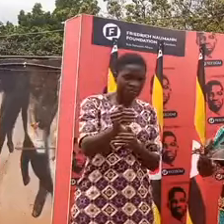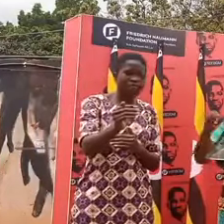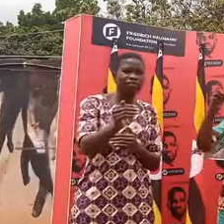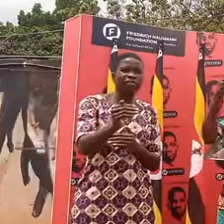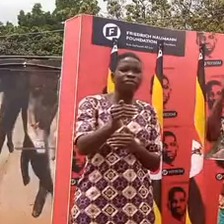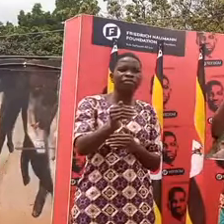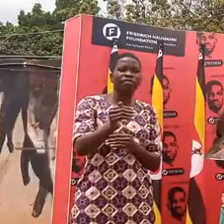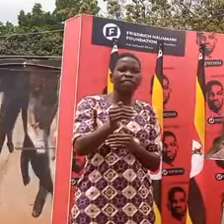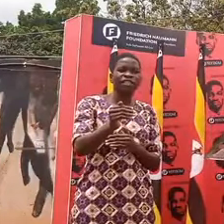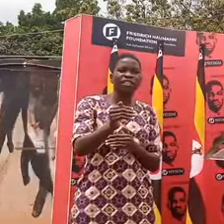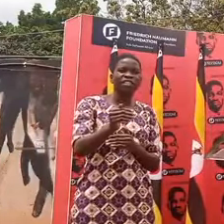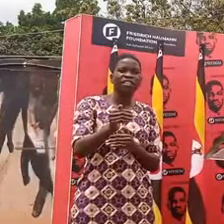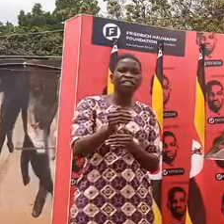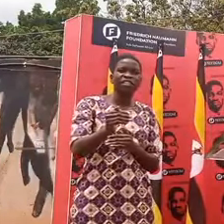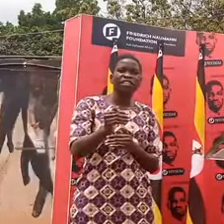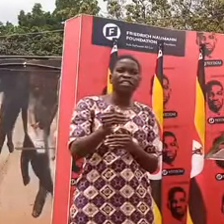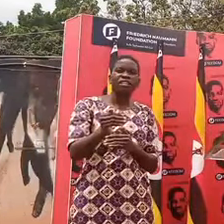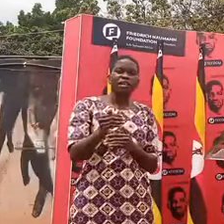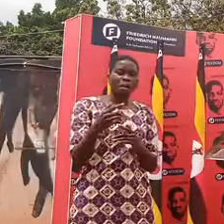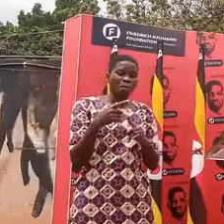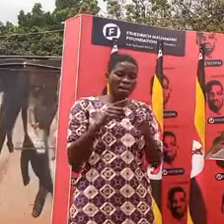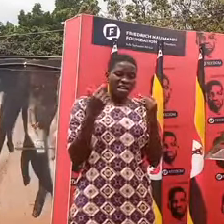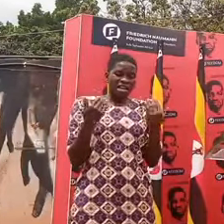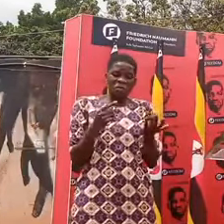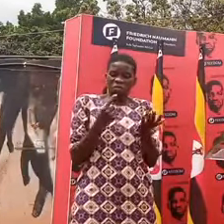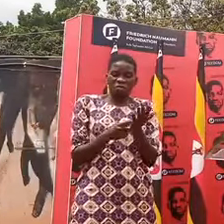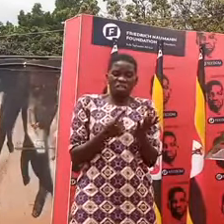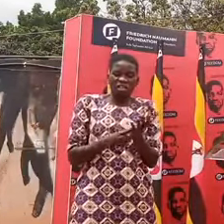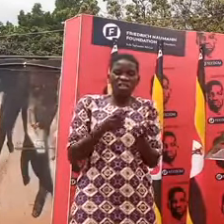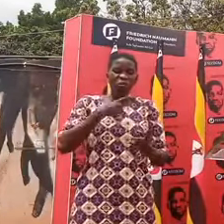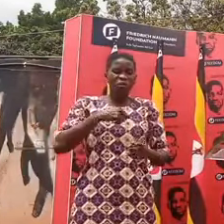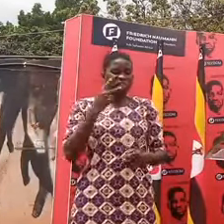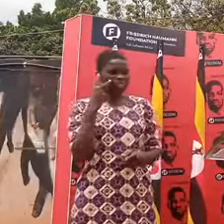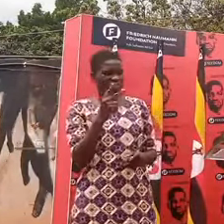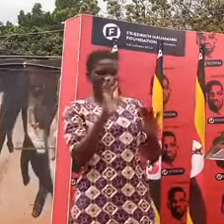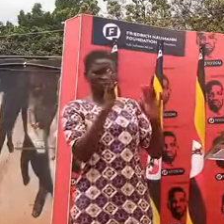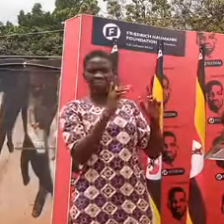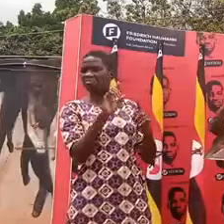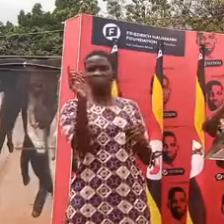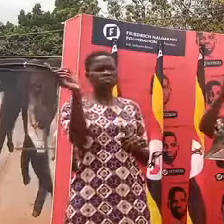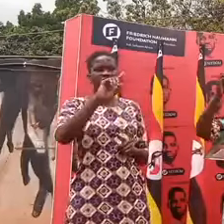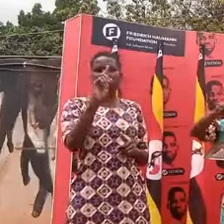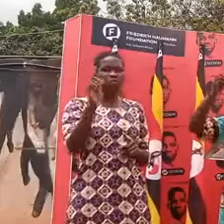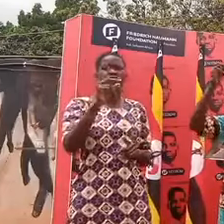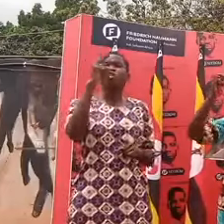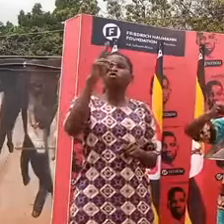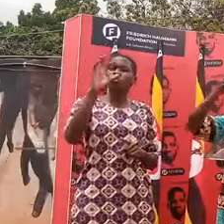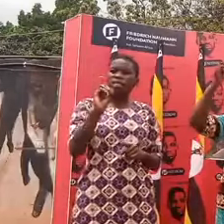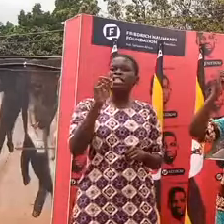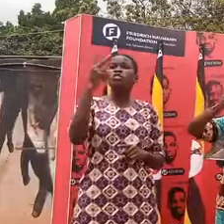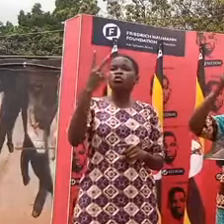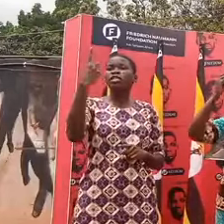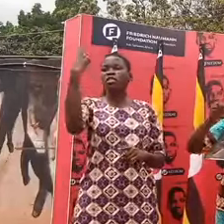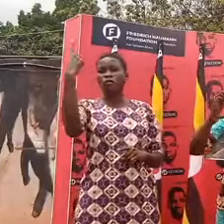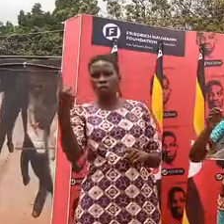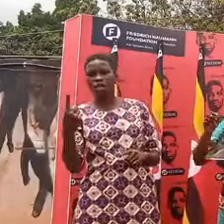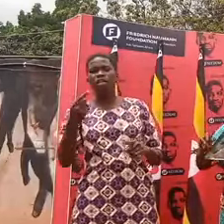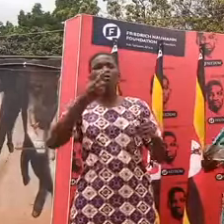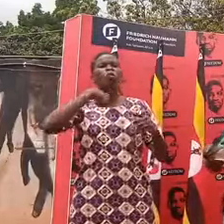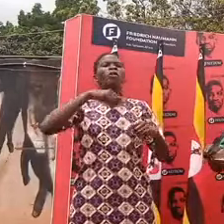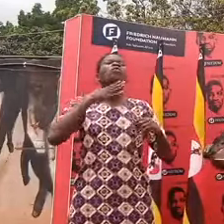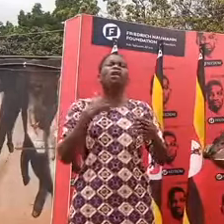that the Uganda now not what we want to see. 2021, we want a new and fresh